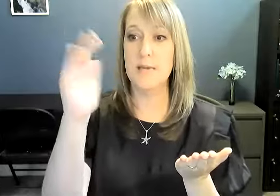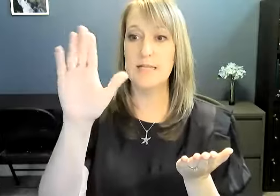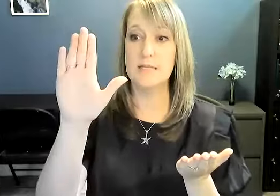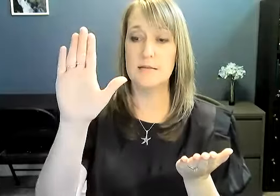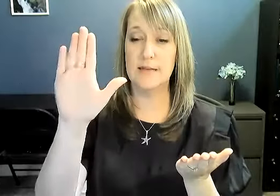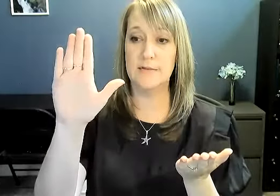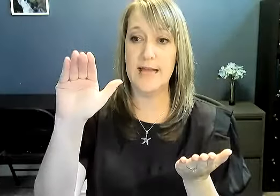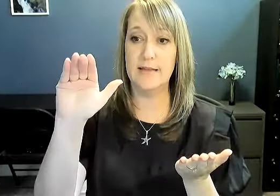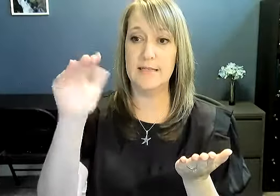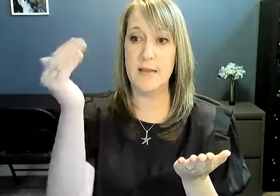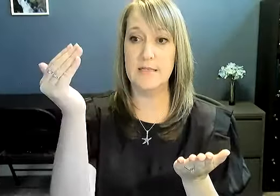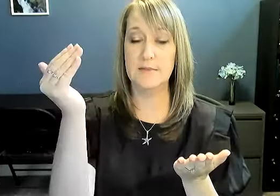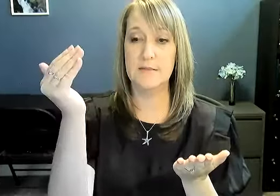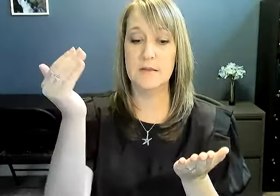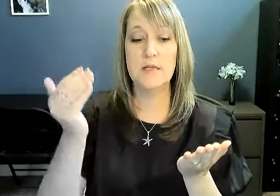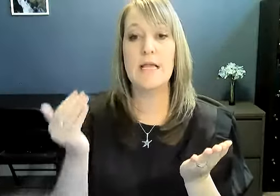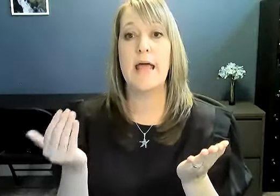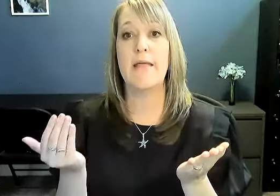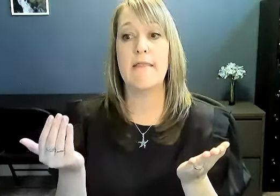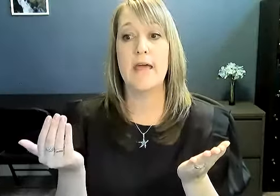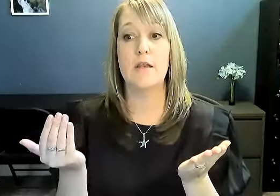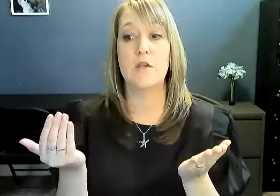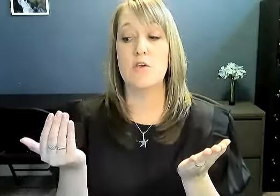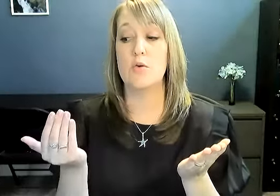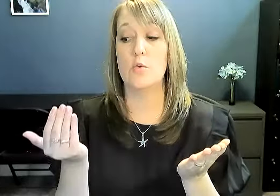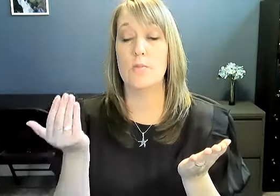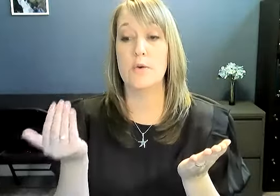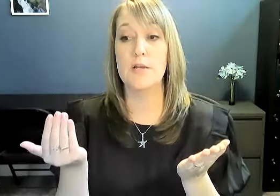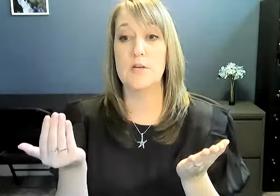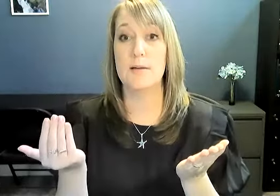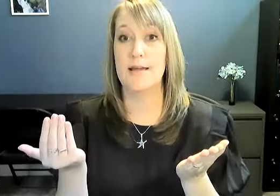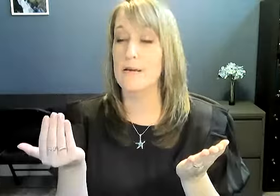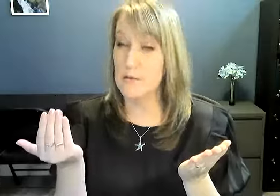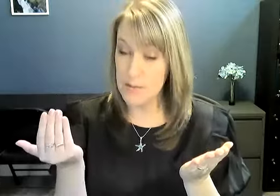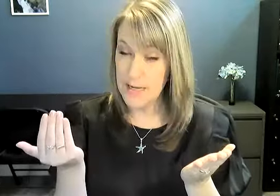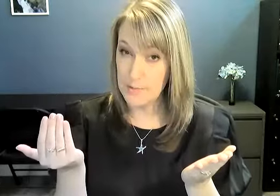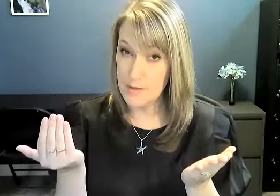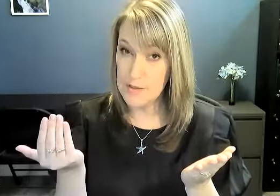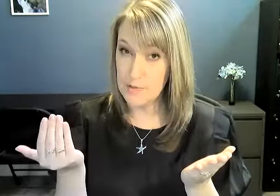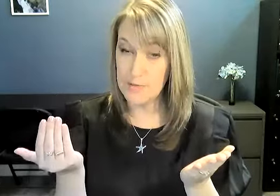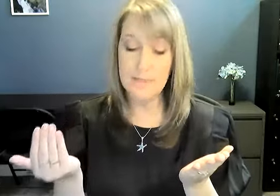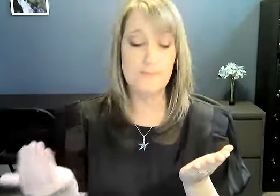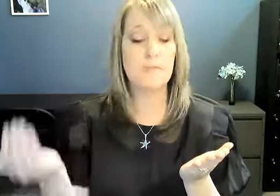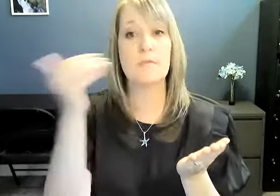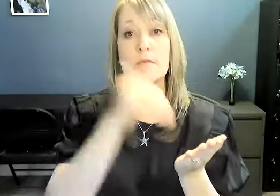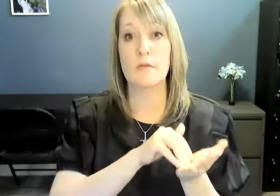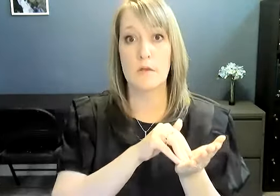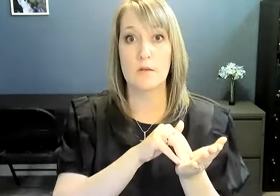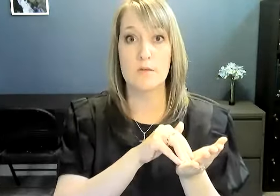bent, like a flat hand that's bent. And then you bring your dominant hand. Dominant hand will always do the moving over to